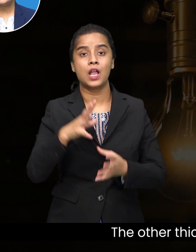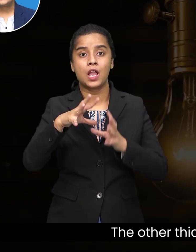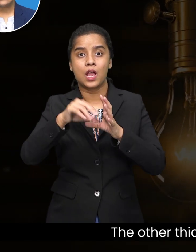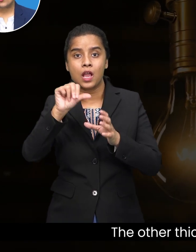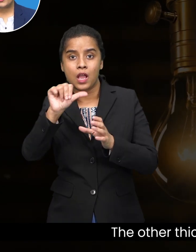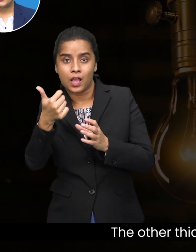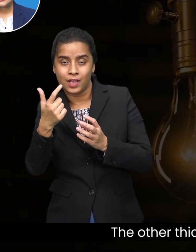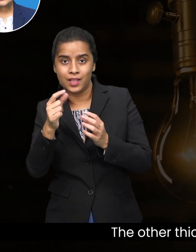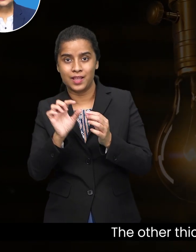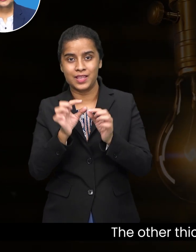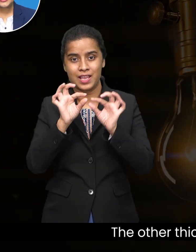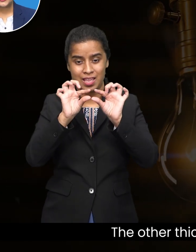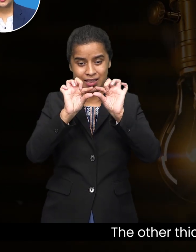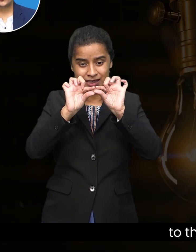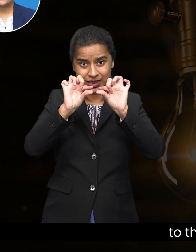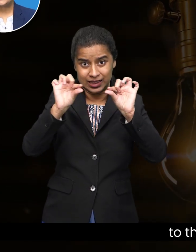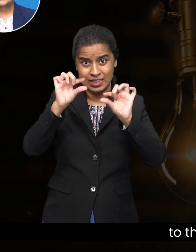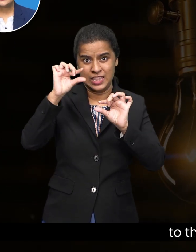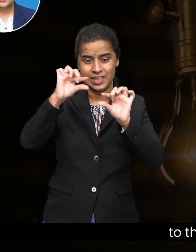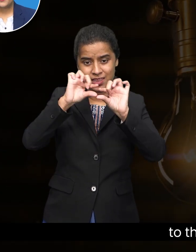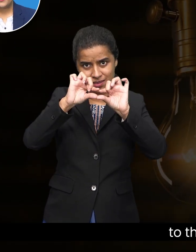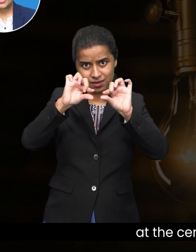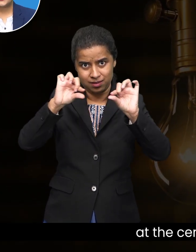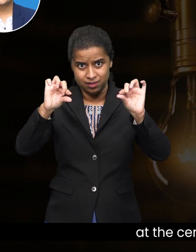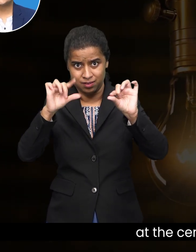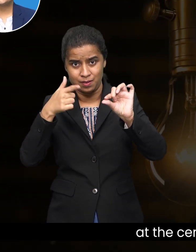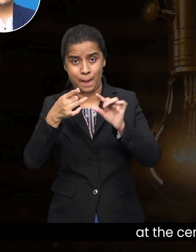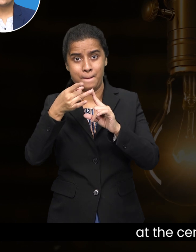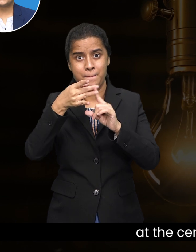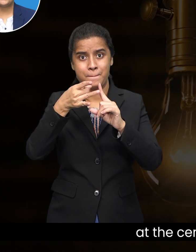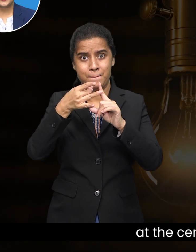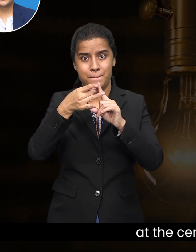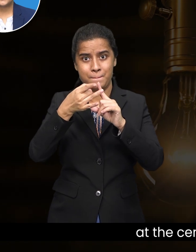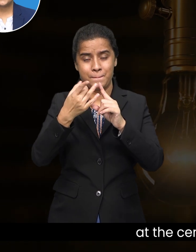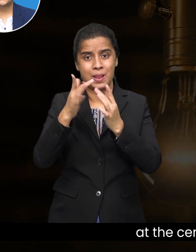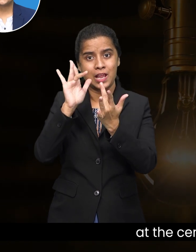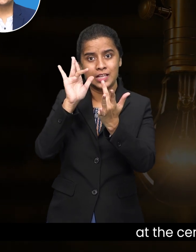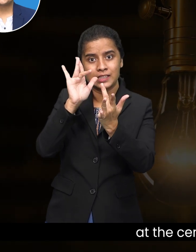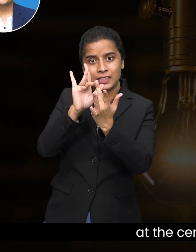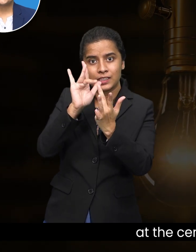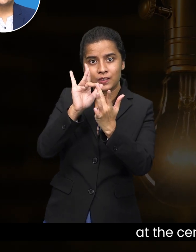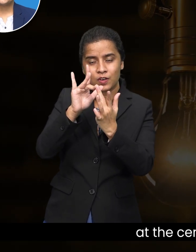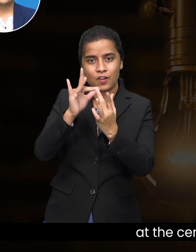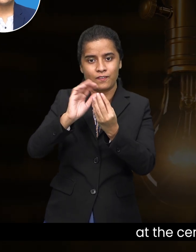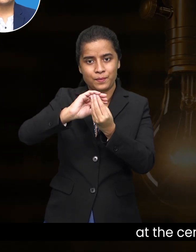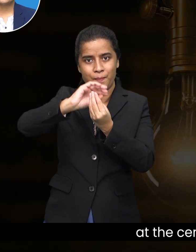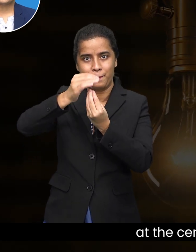The other thick wire is connected to the metal tip at the center of the base.